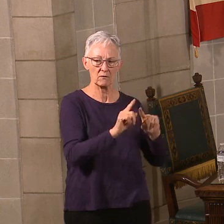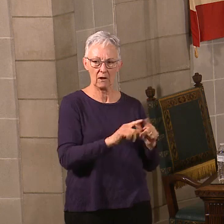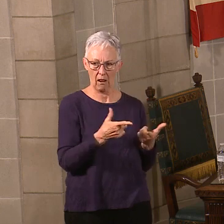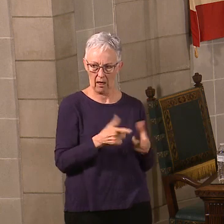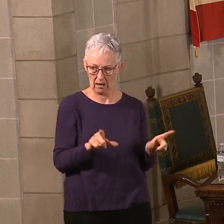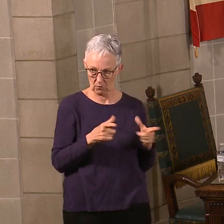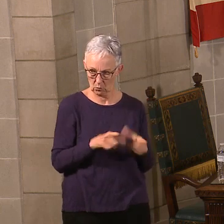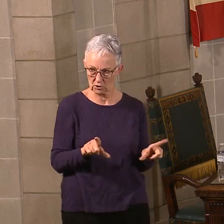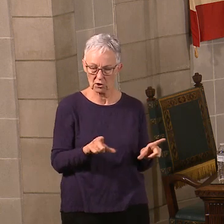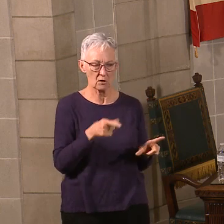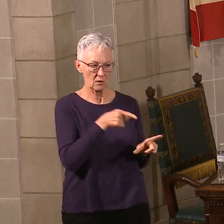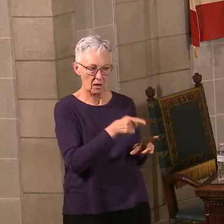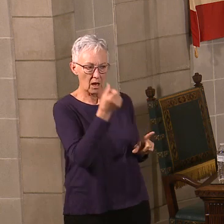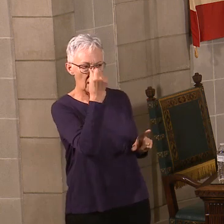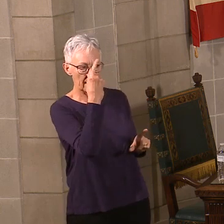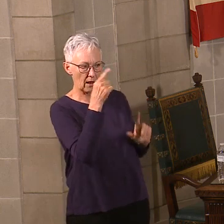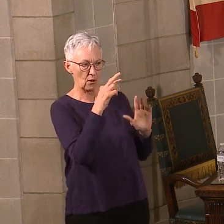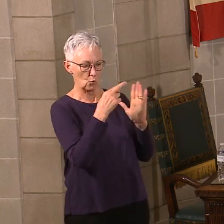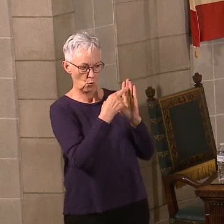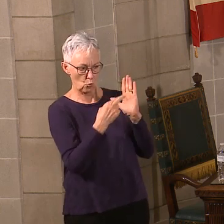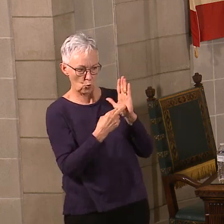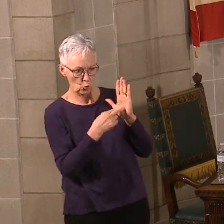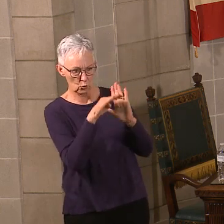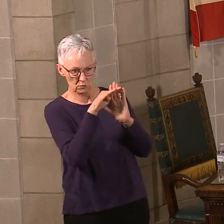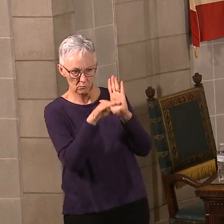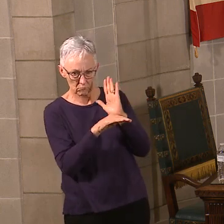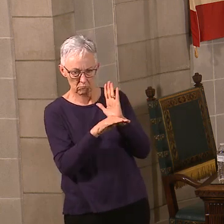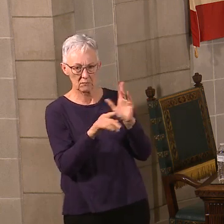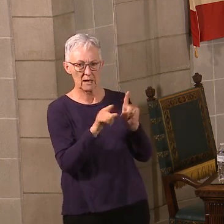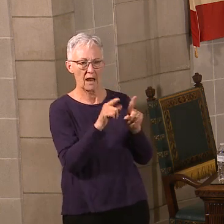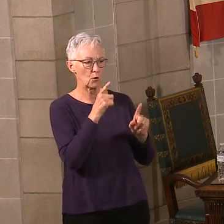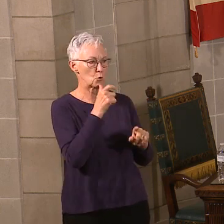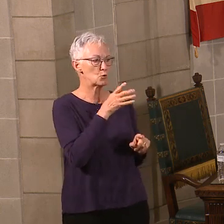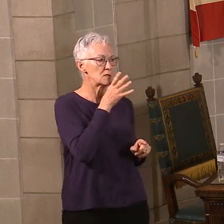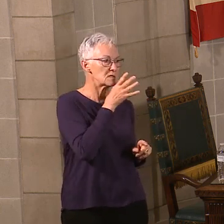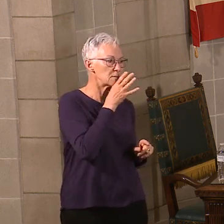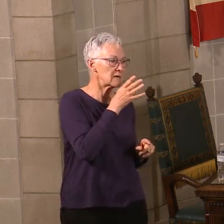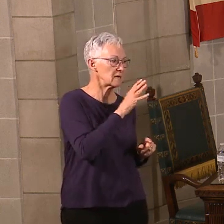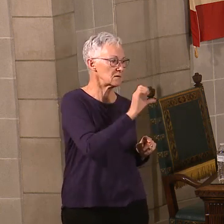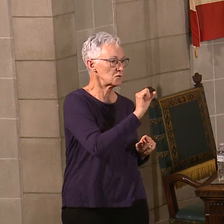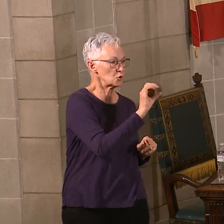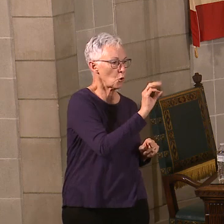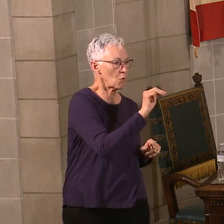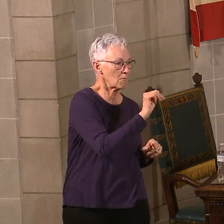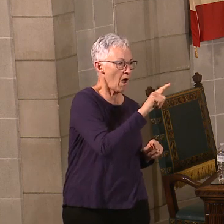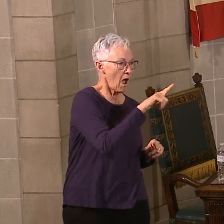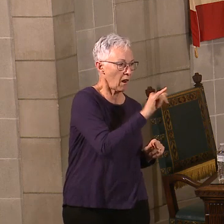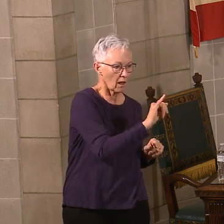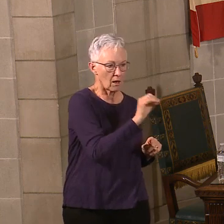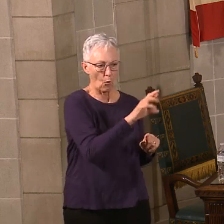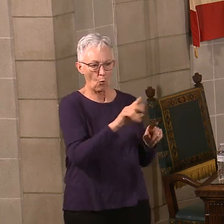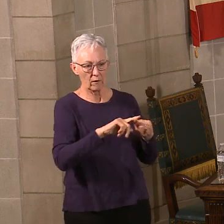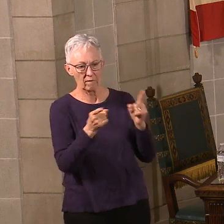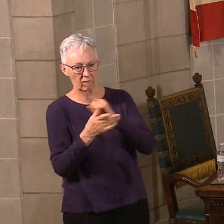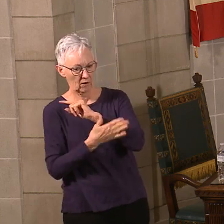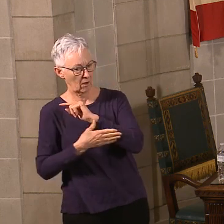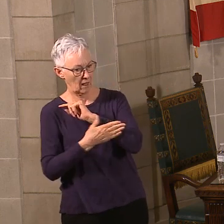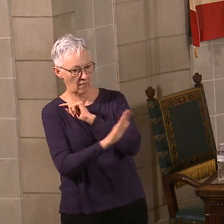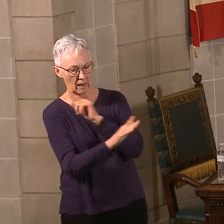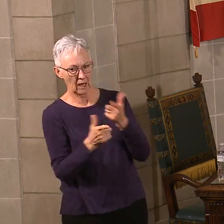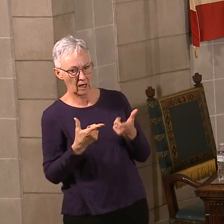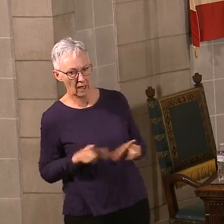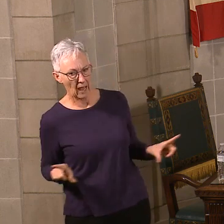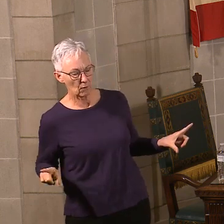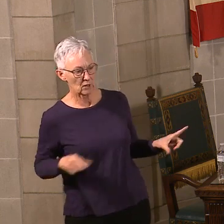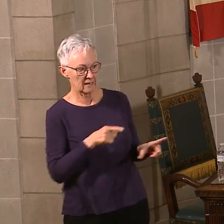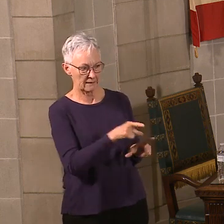home. We know there's concerns about people who are worried about maybe losing their paycheck if they don't show up sick. One of the things I've asked employers to do is make sure their